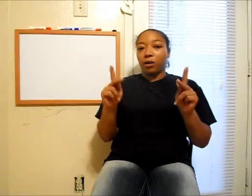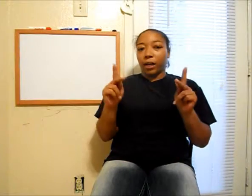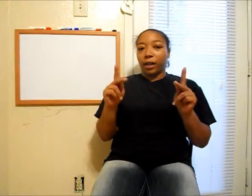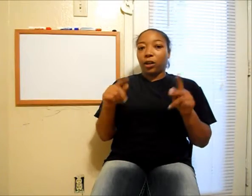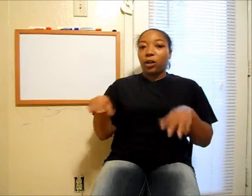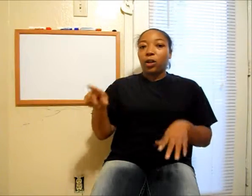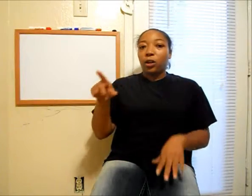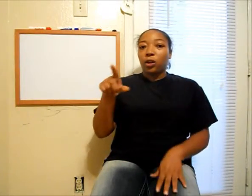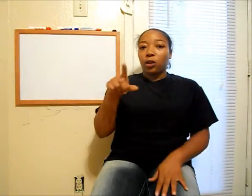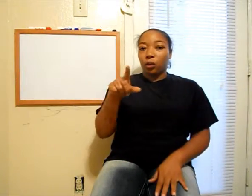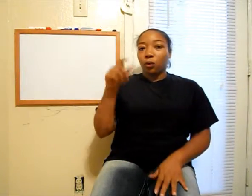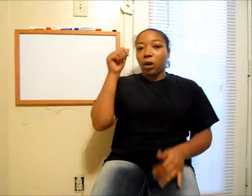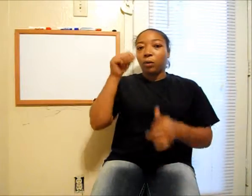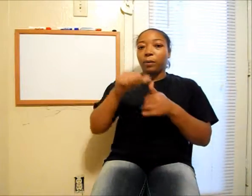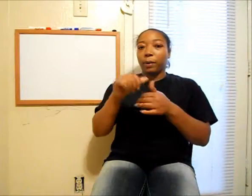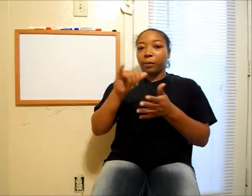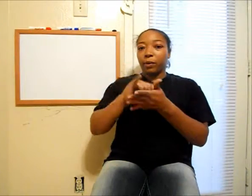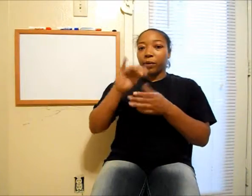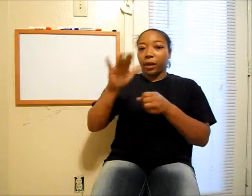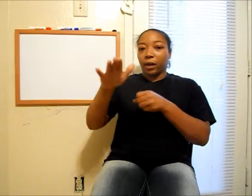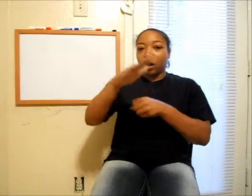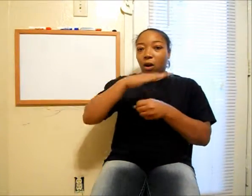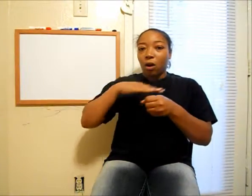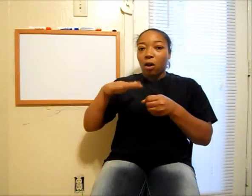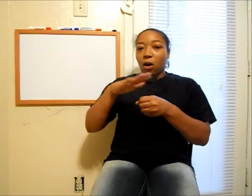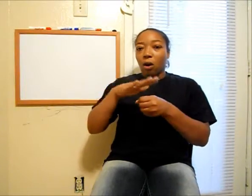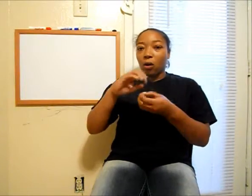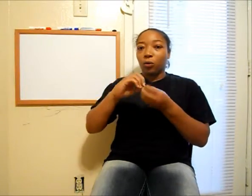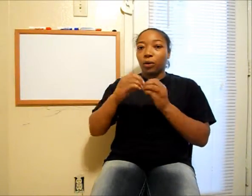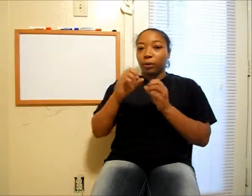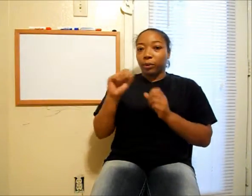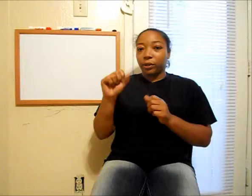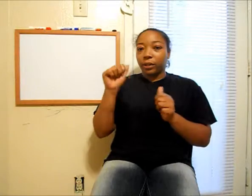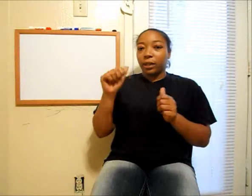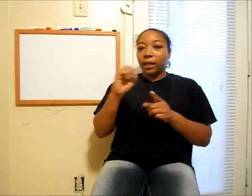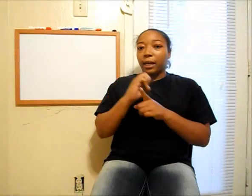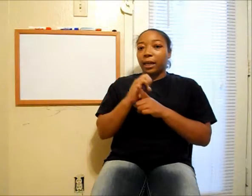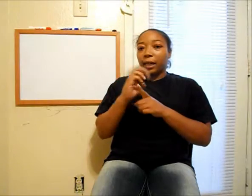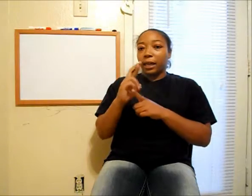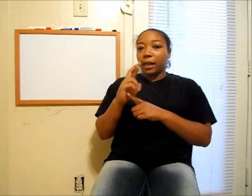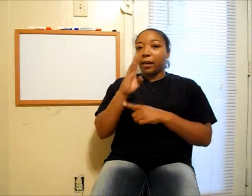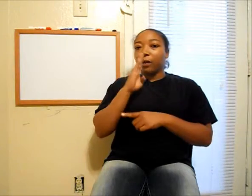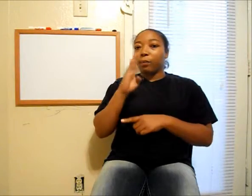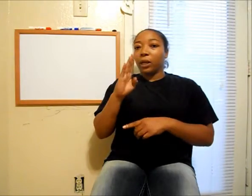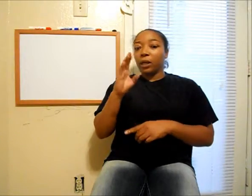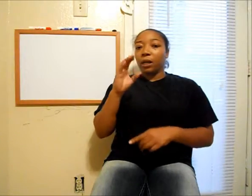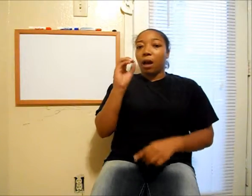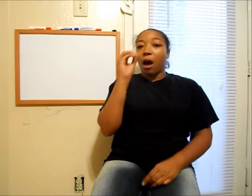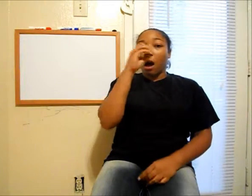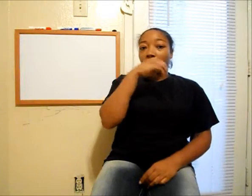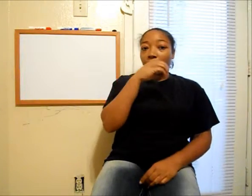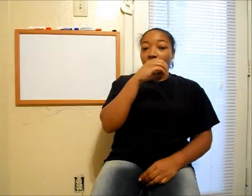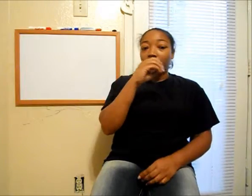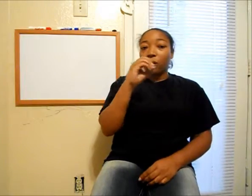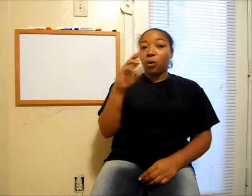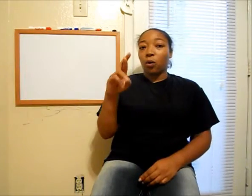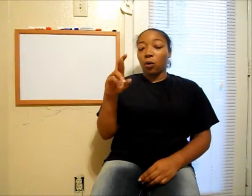Okay, you all remember that whole numbers can either be odd